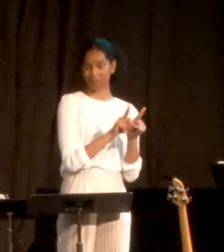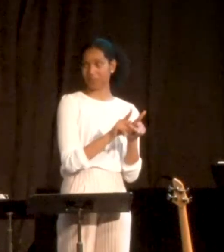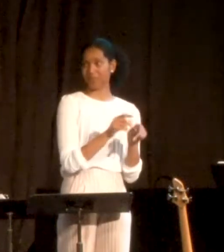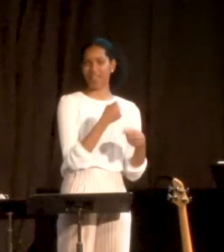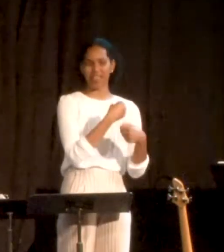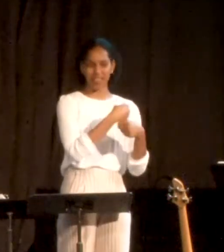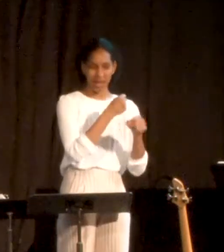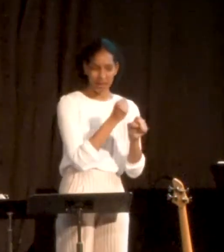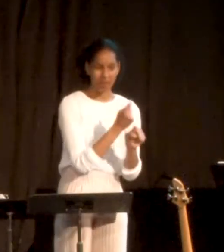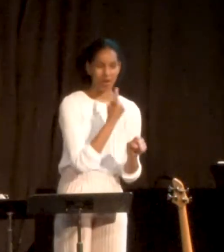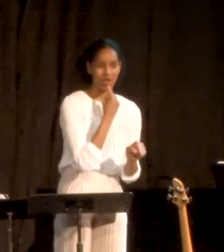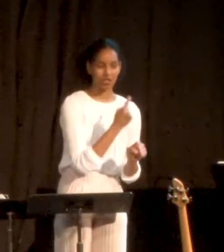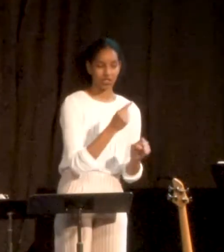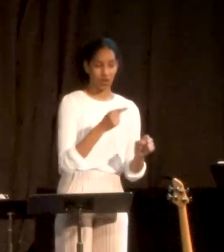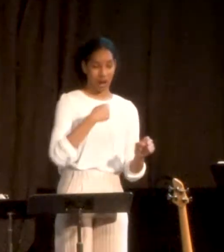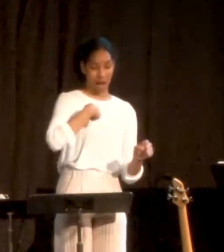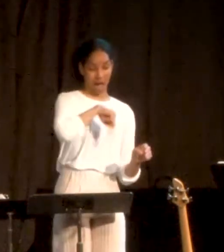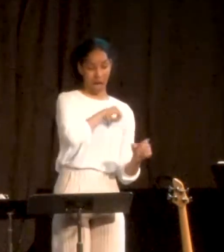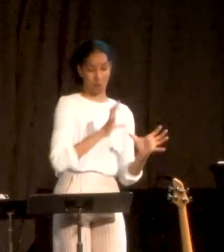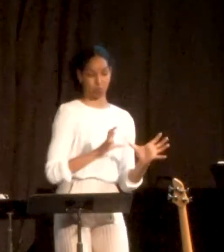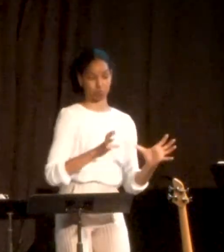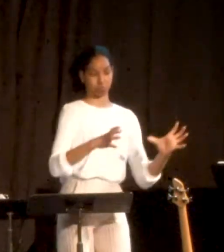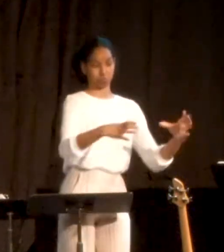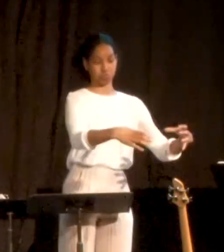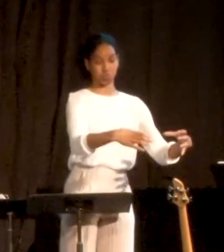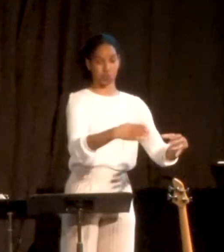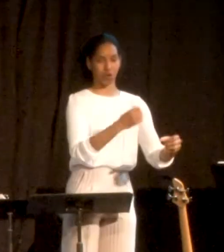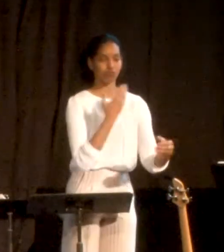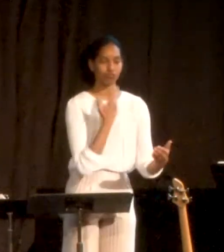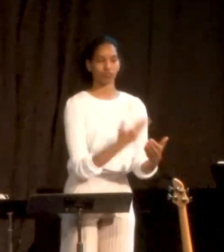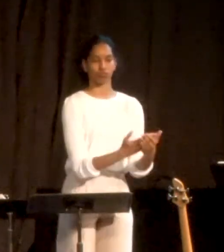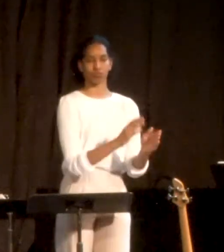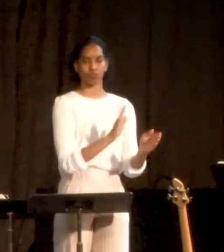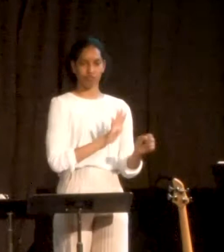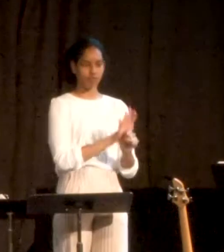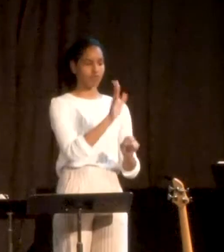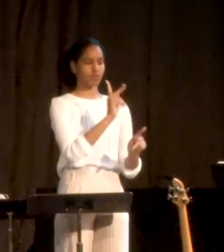their people, whom they knew, got taken care of.